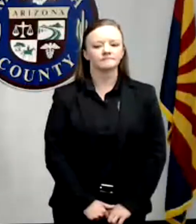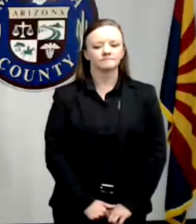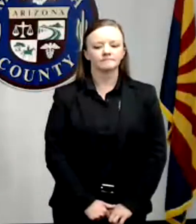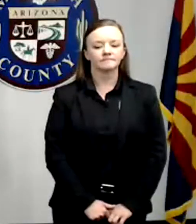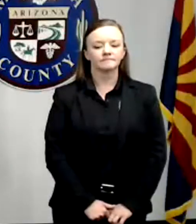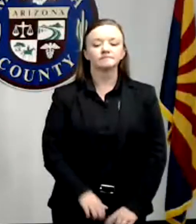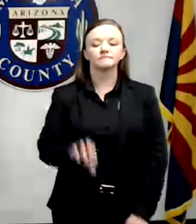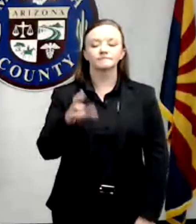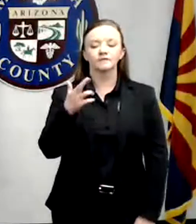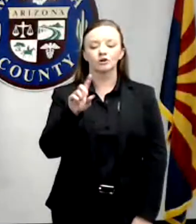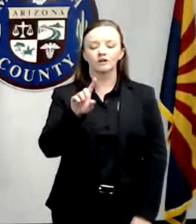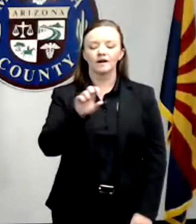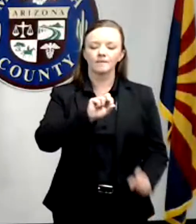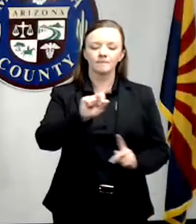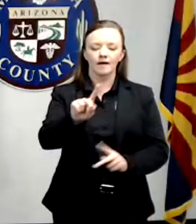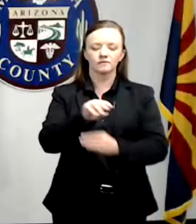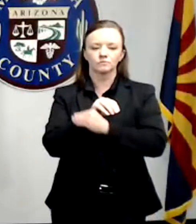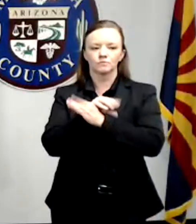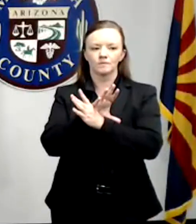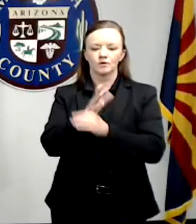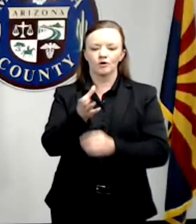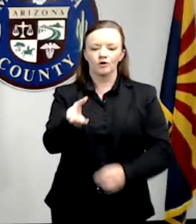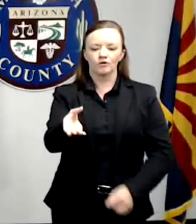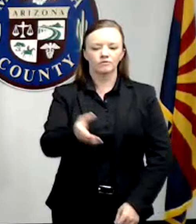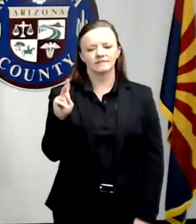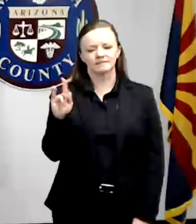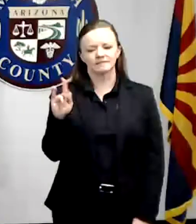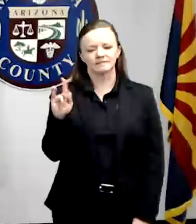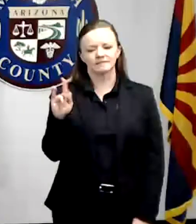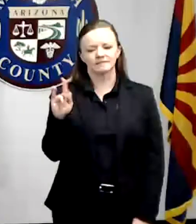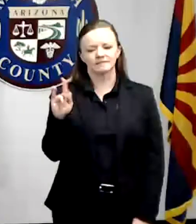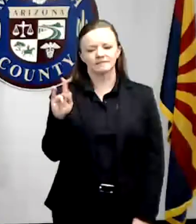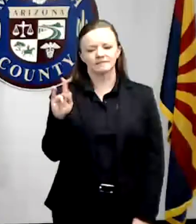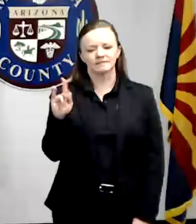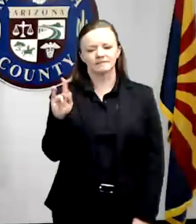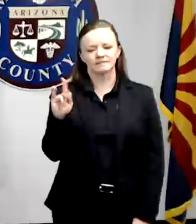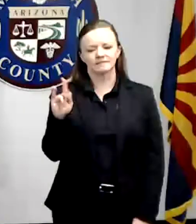So Chad, let's go back to a question from the webinar.